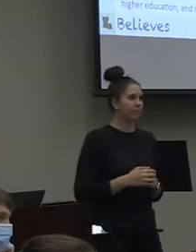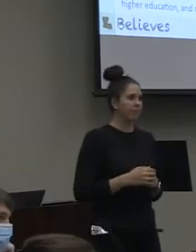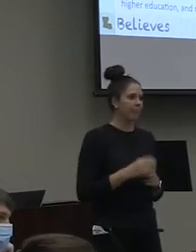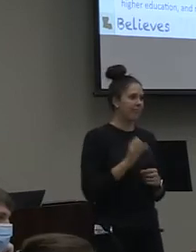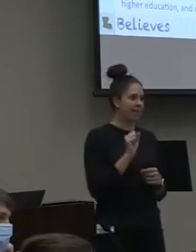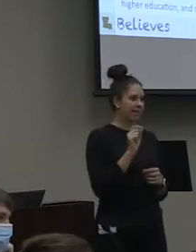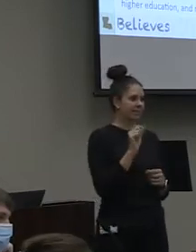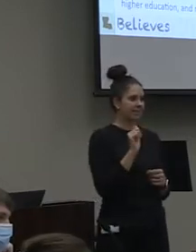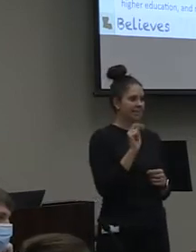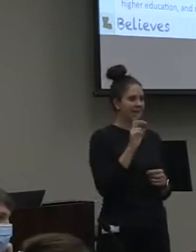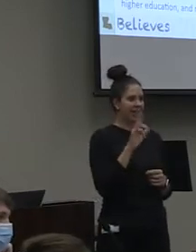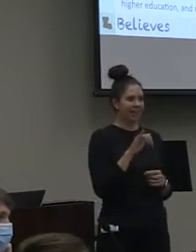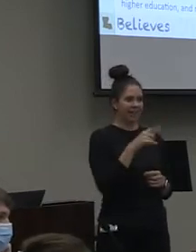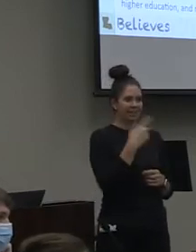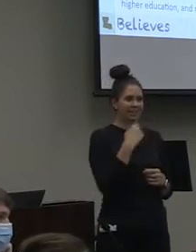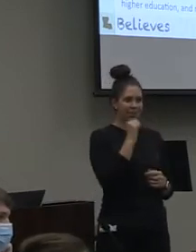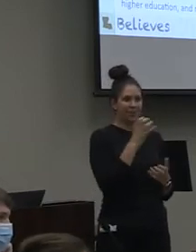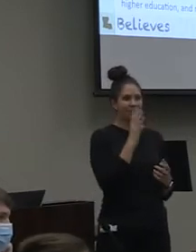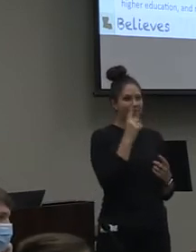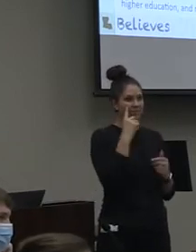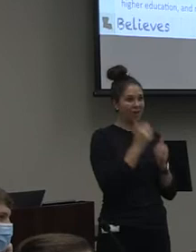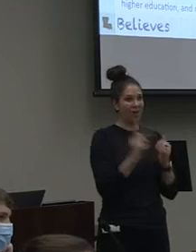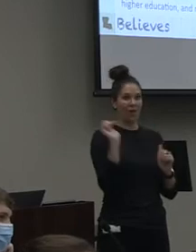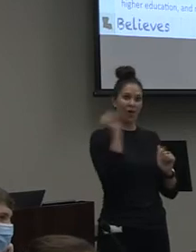Well, I don't want to speak for all people. Yes, but